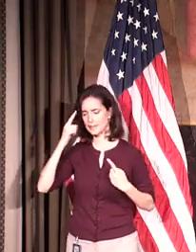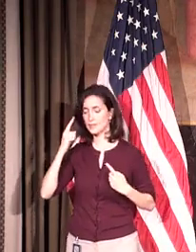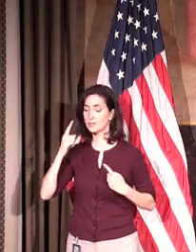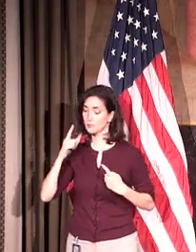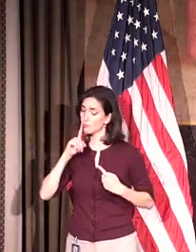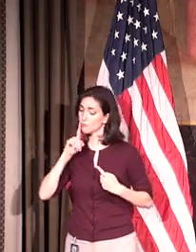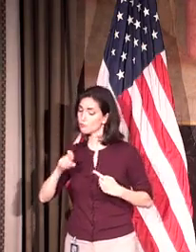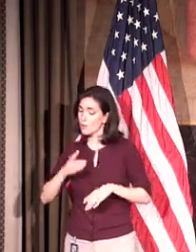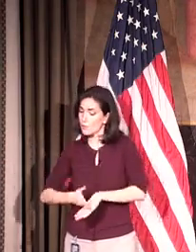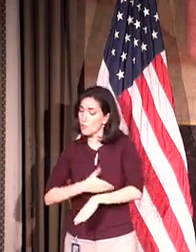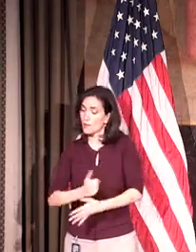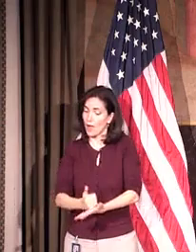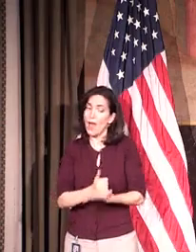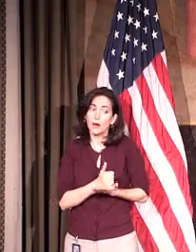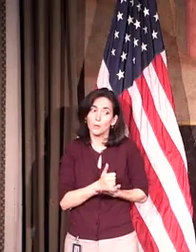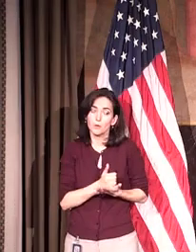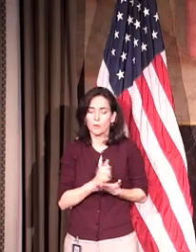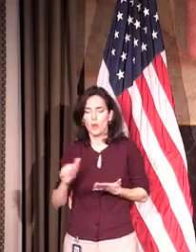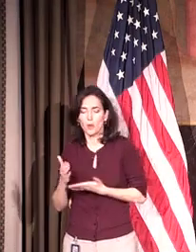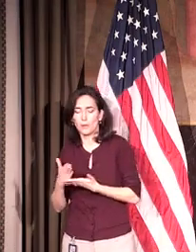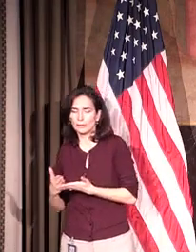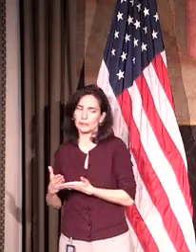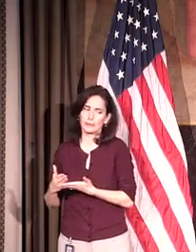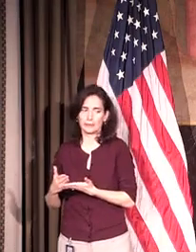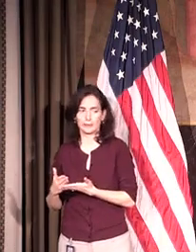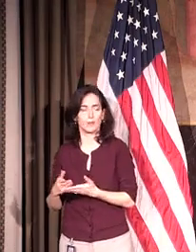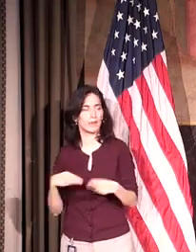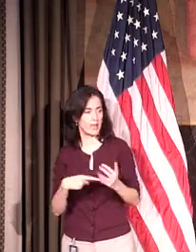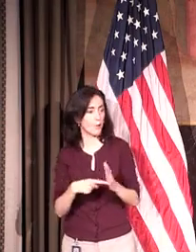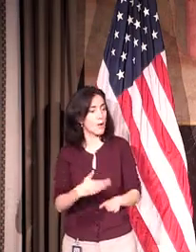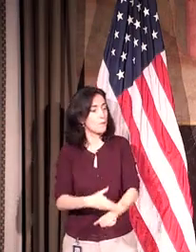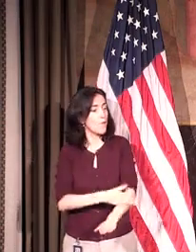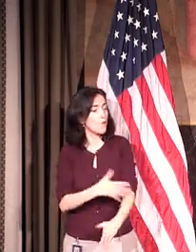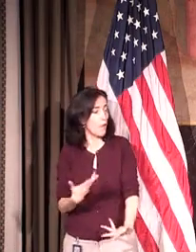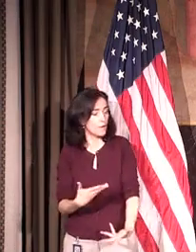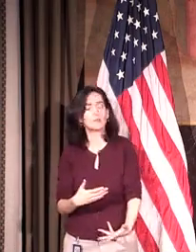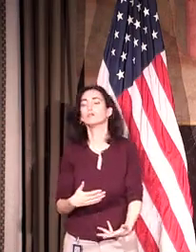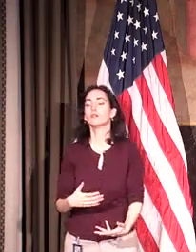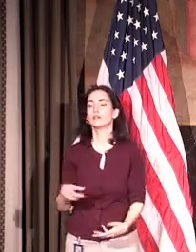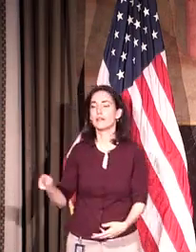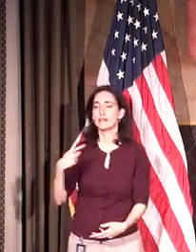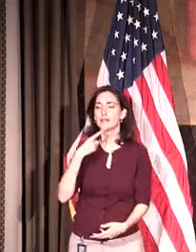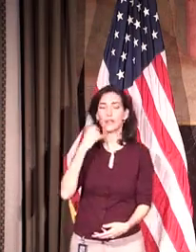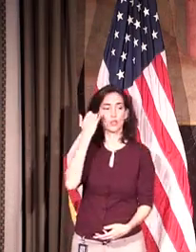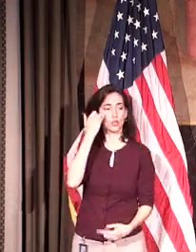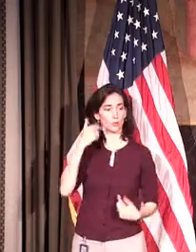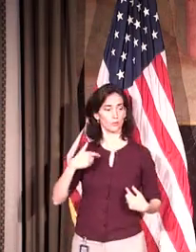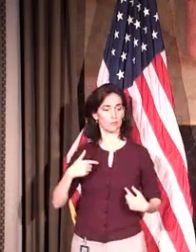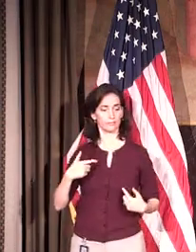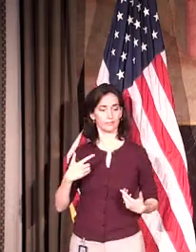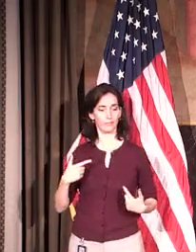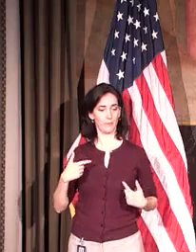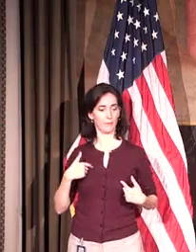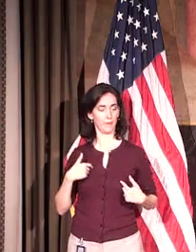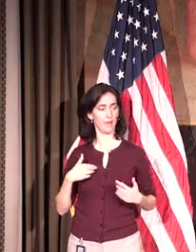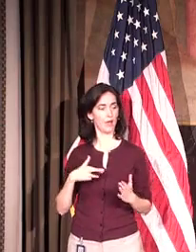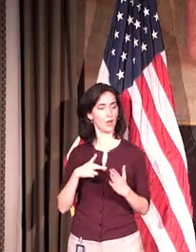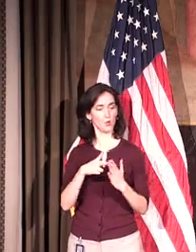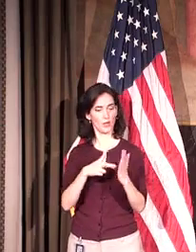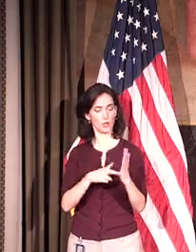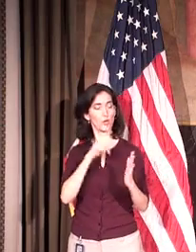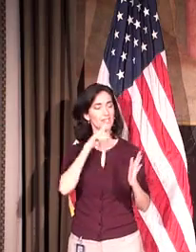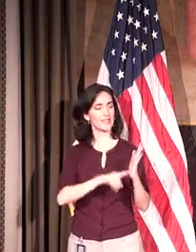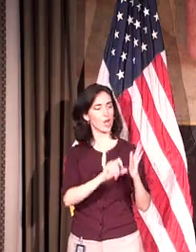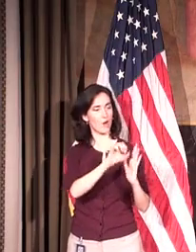improvement. So for example, I think it rightly says that if I were to register an objection to the